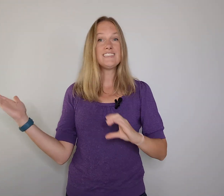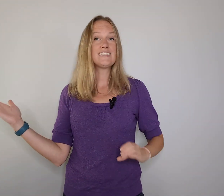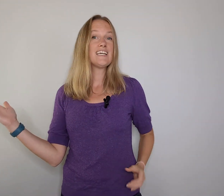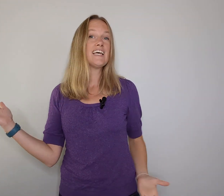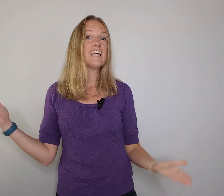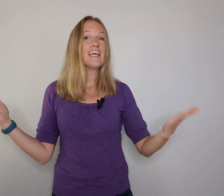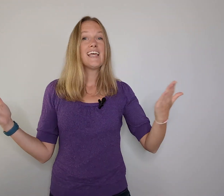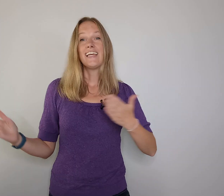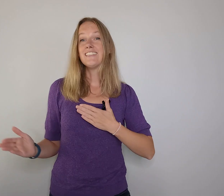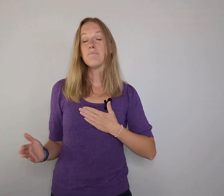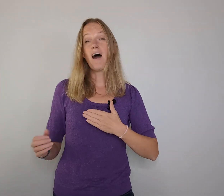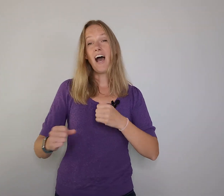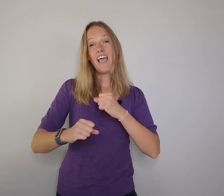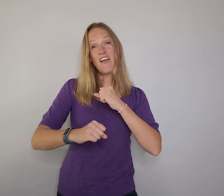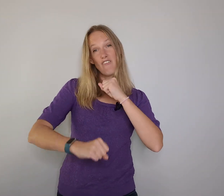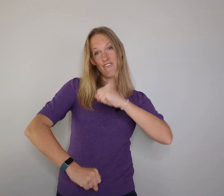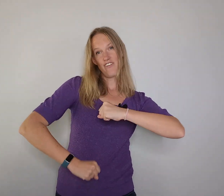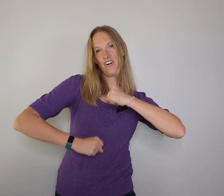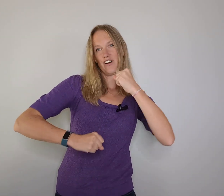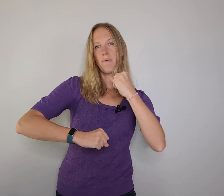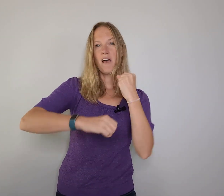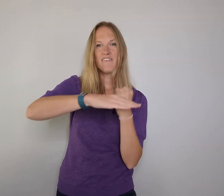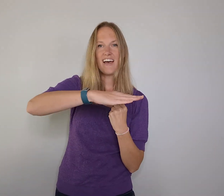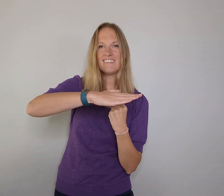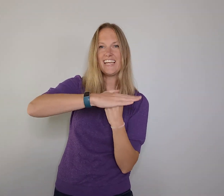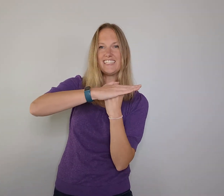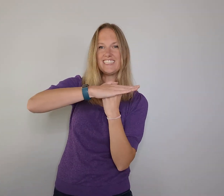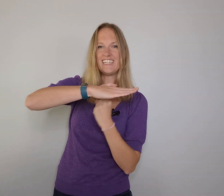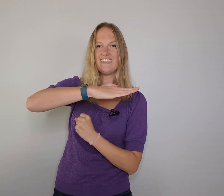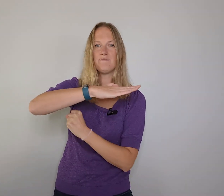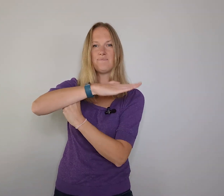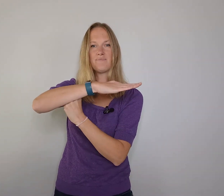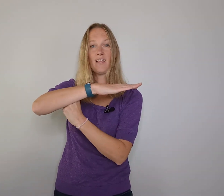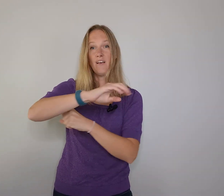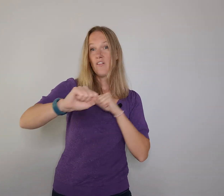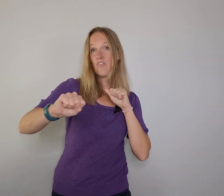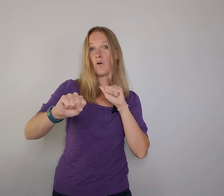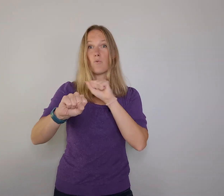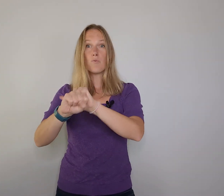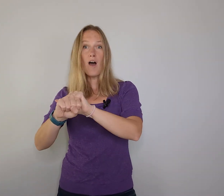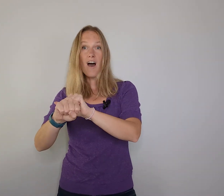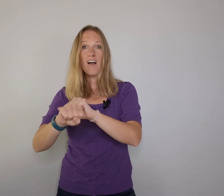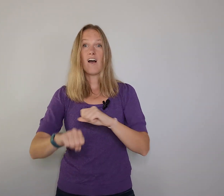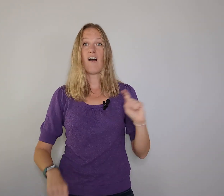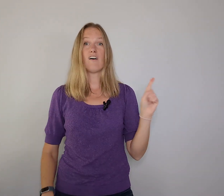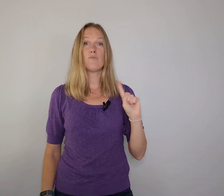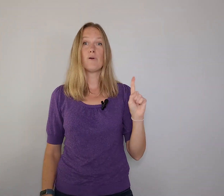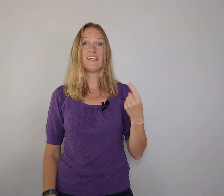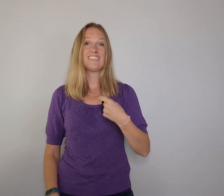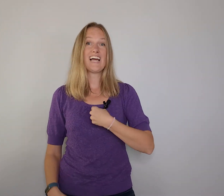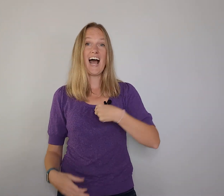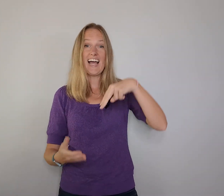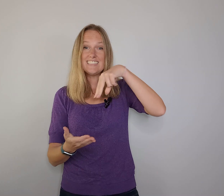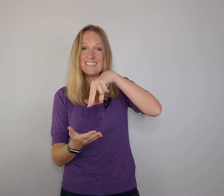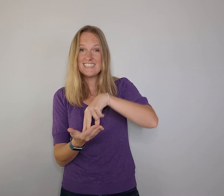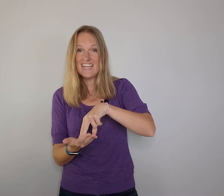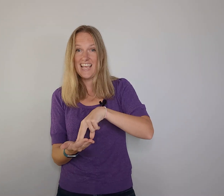Christ is my firm foundation, the rock on which I